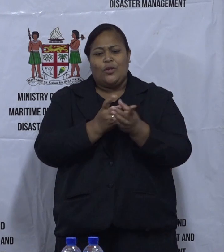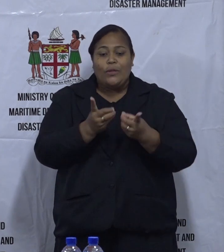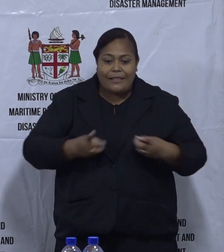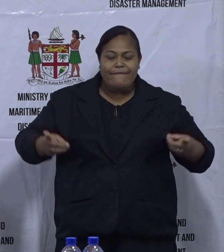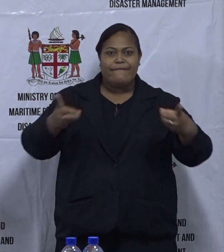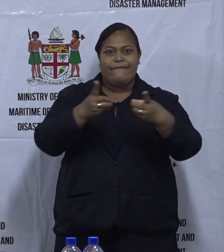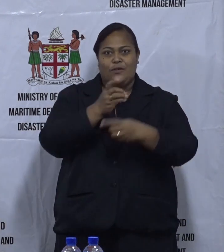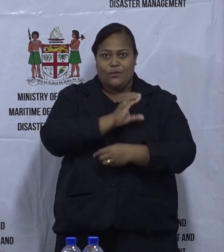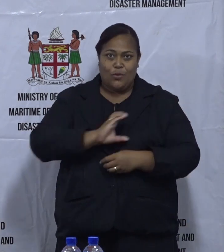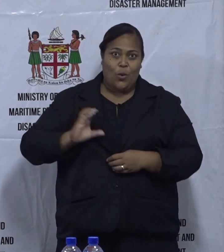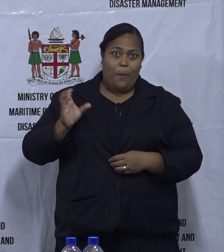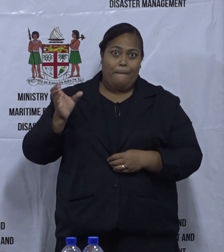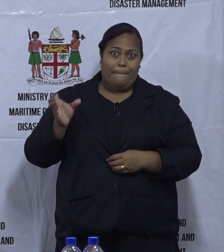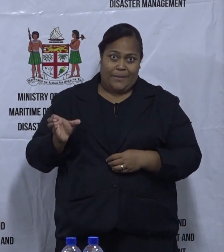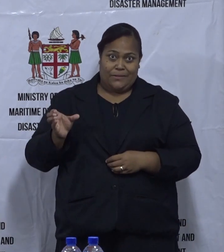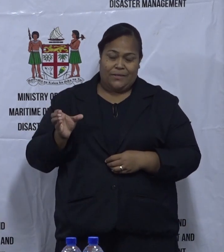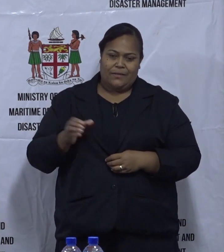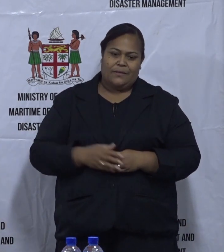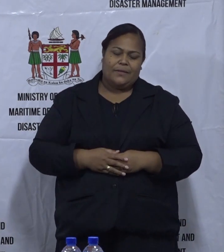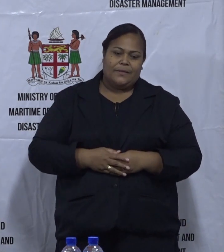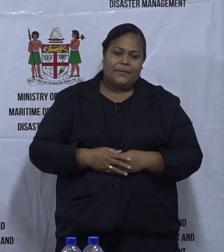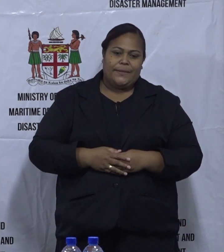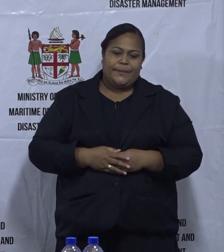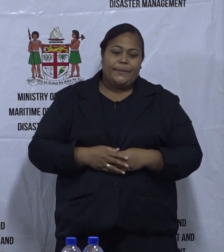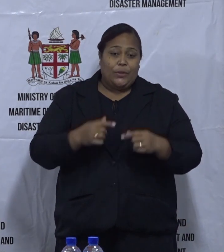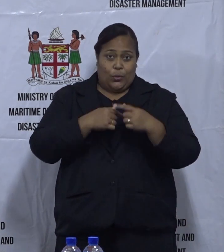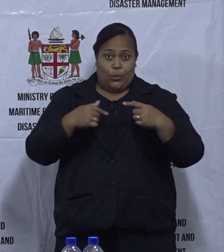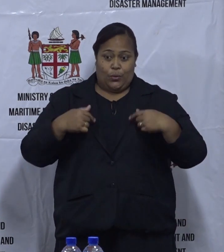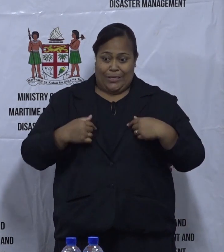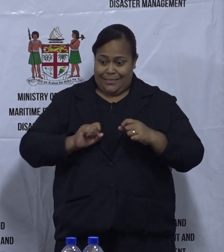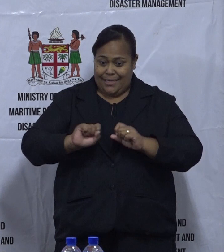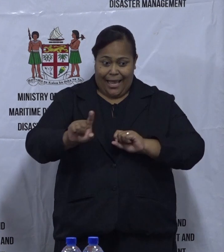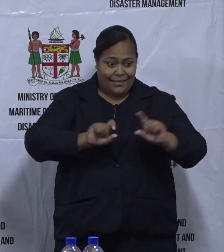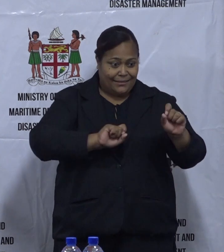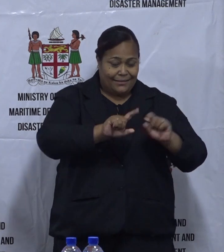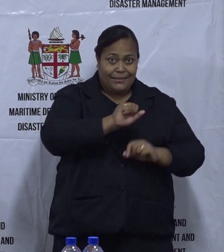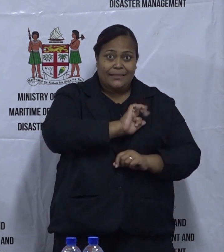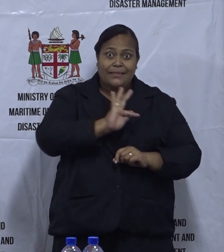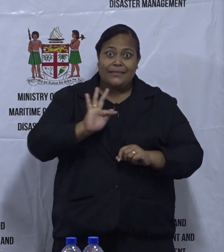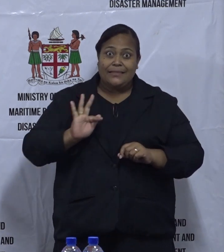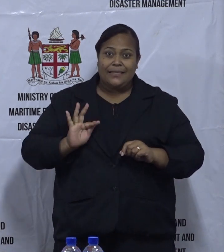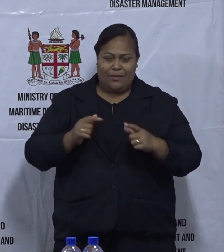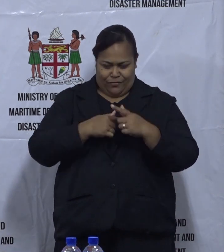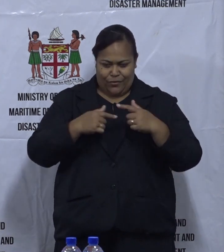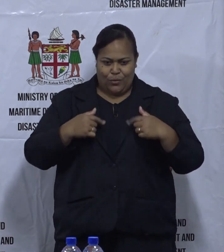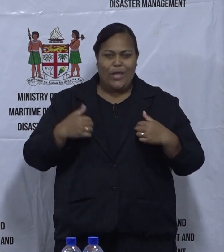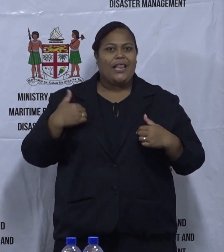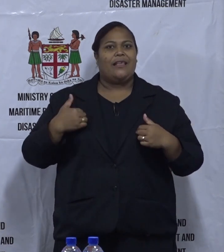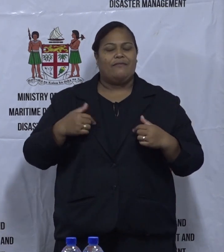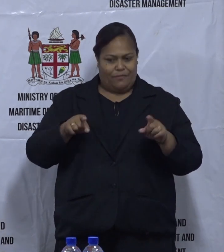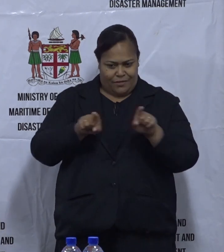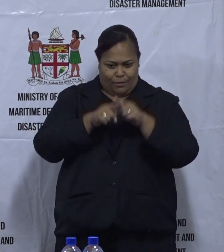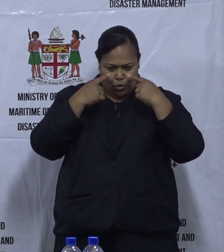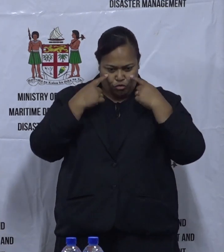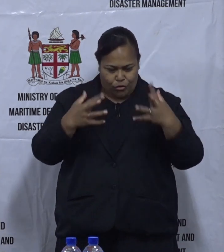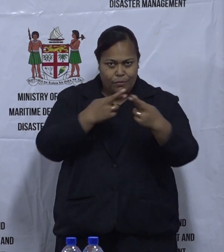commissioners and director and DMO that as we deploy, we have to lead by example and show respect